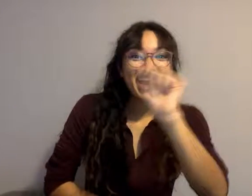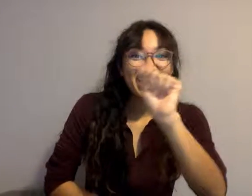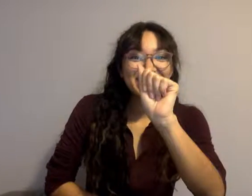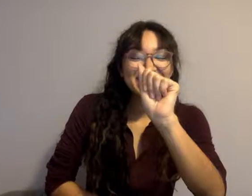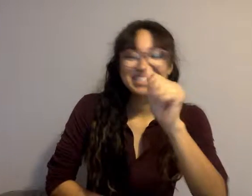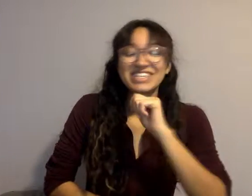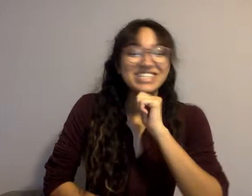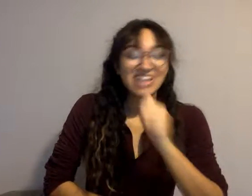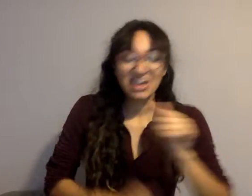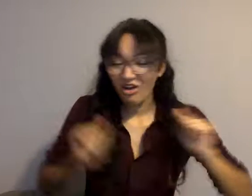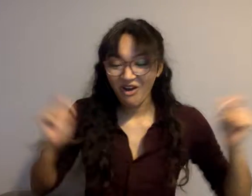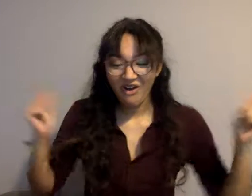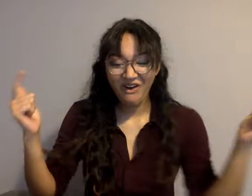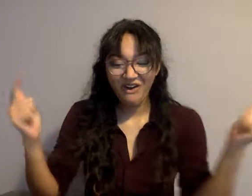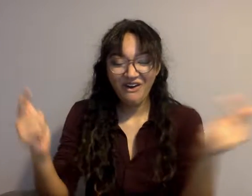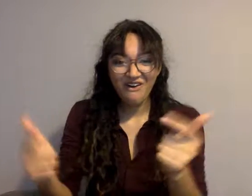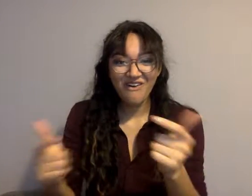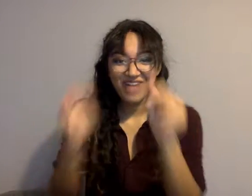slipper.